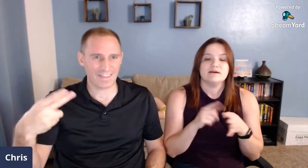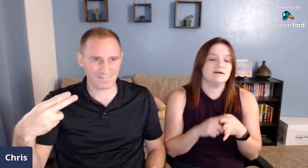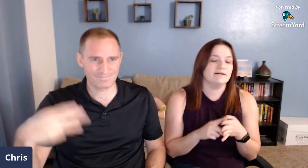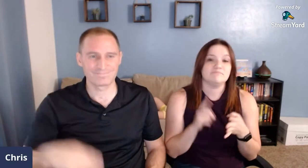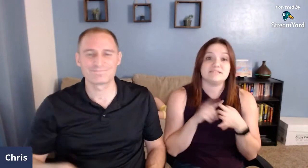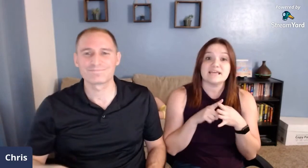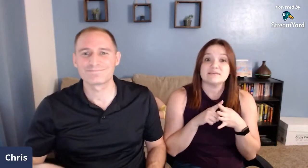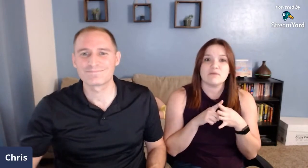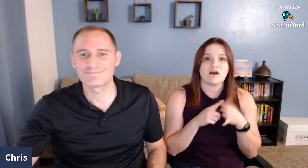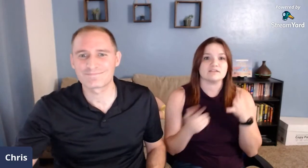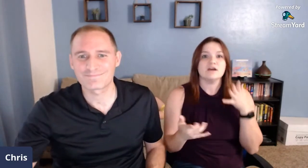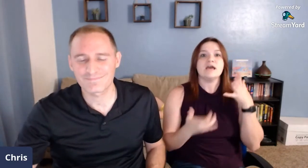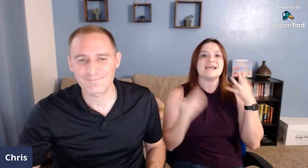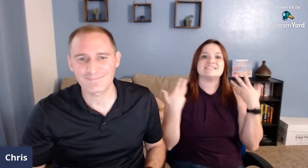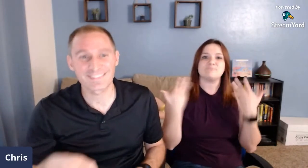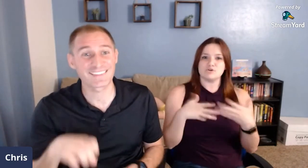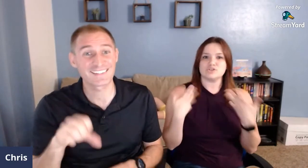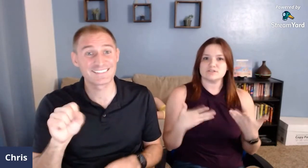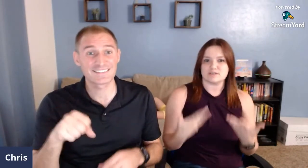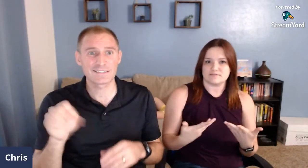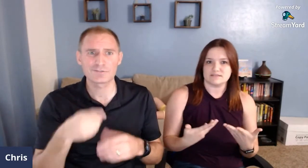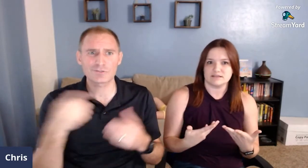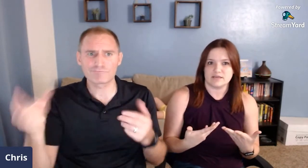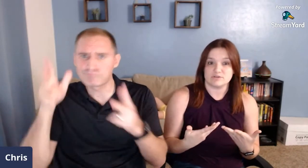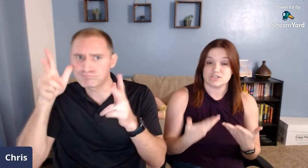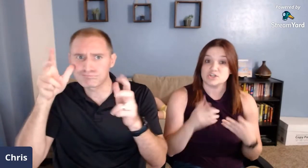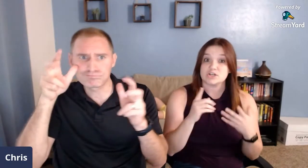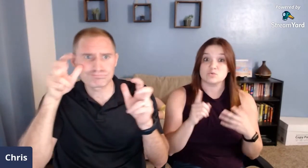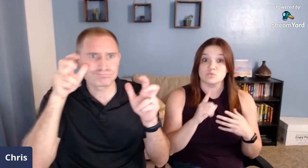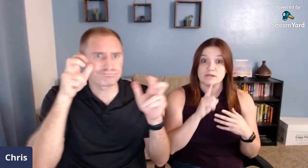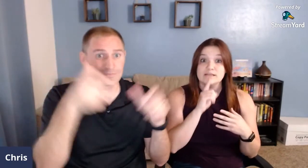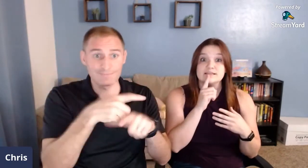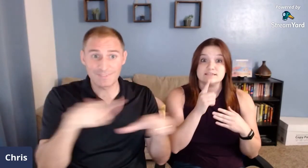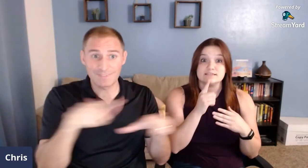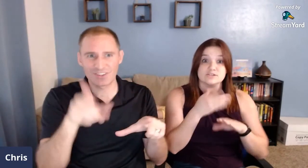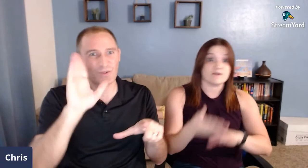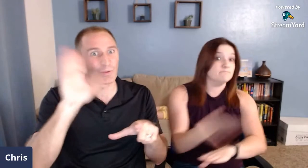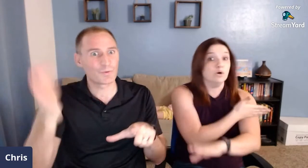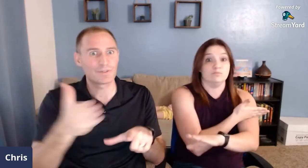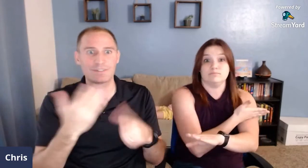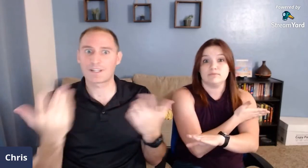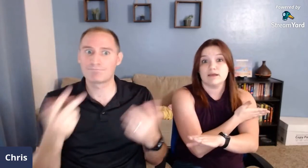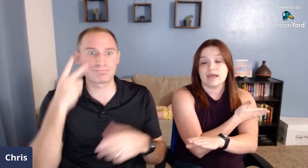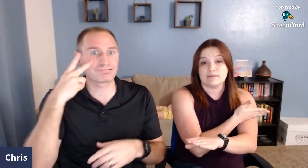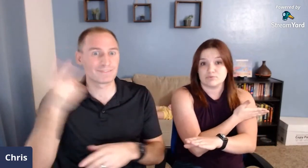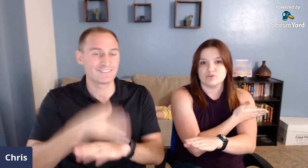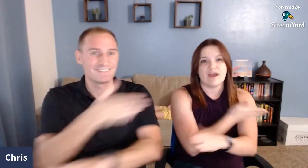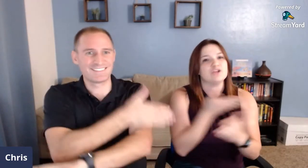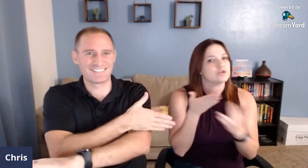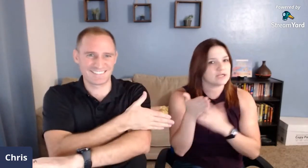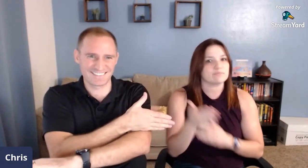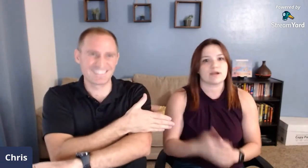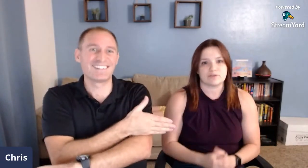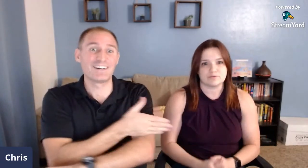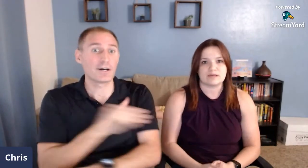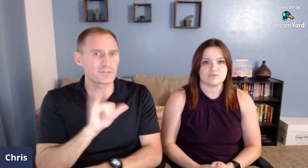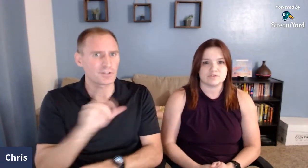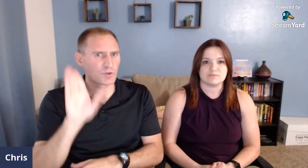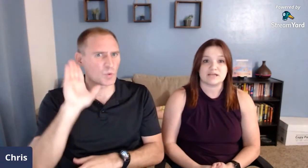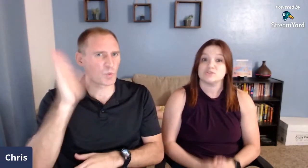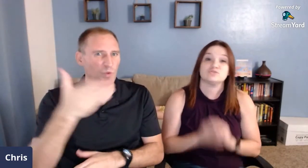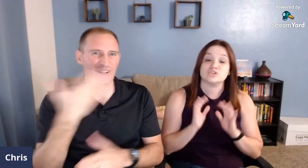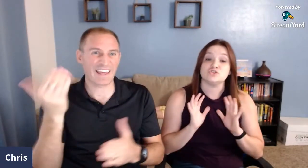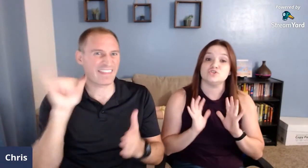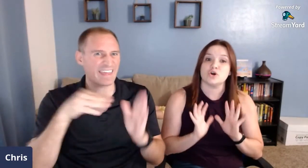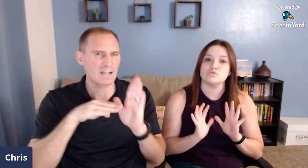name. Daily Moth. Expose yourself to the language, and you're going to really see yourself, boom, improve. And you're going to break through